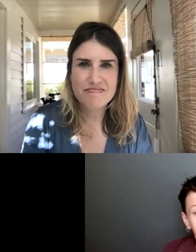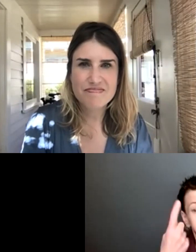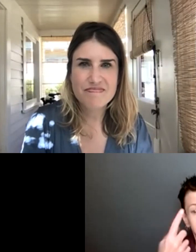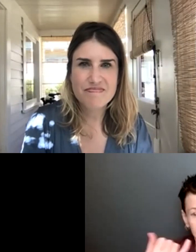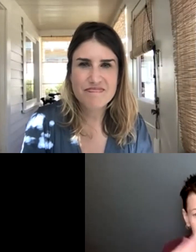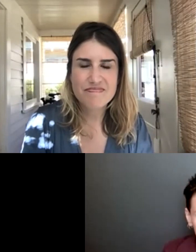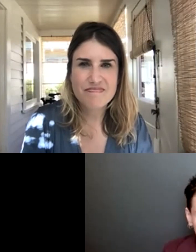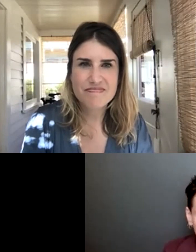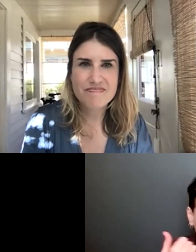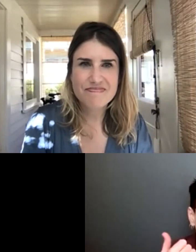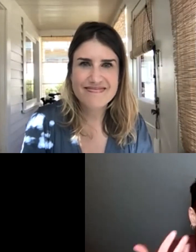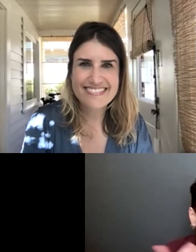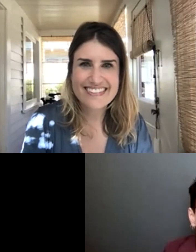thanks so much. And I can't wait to work with you again.